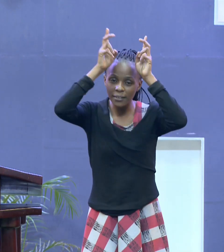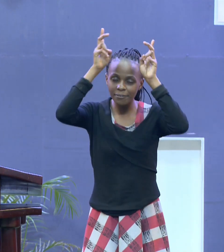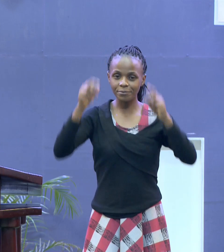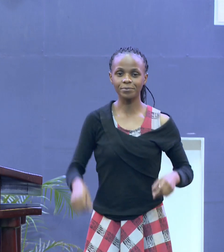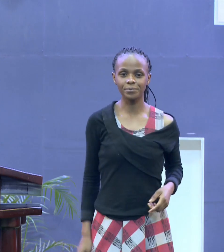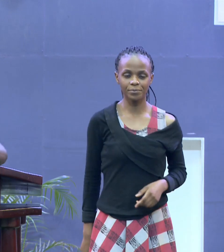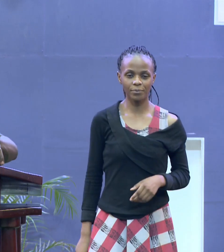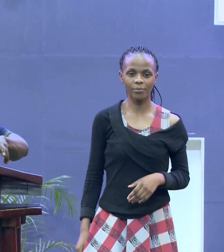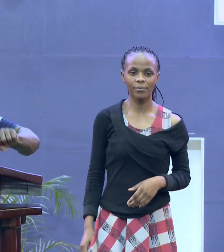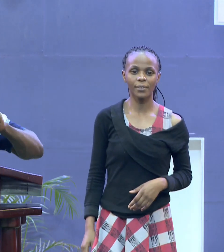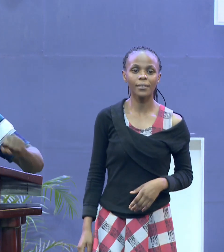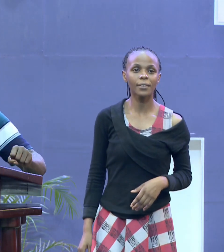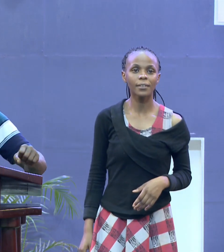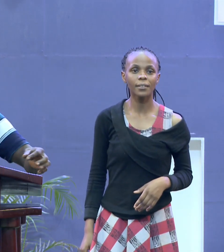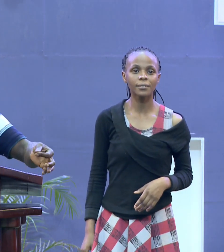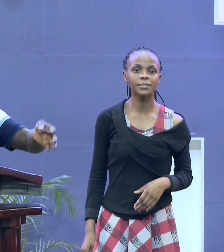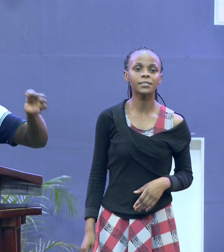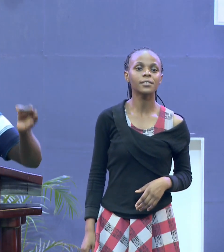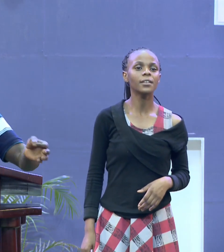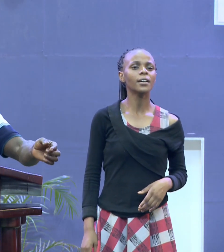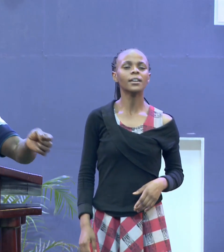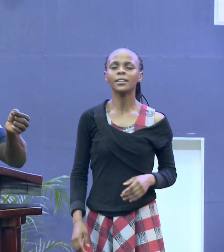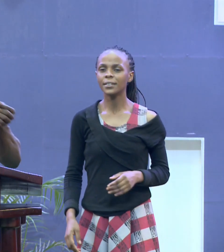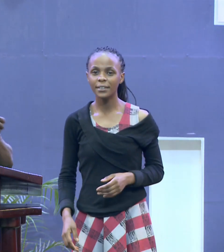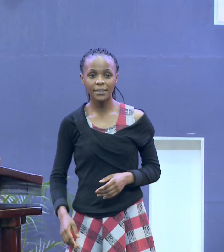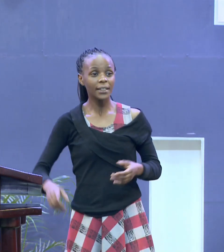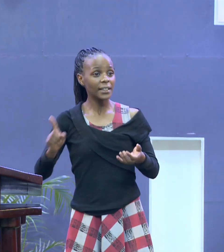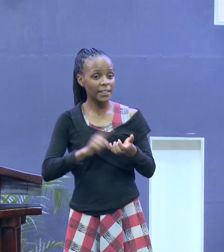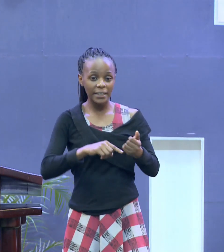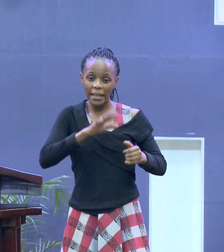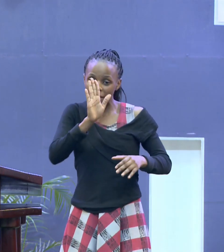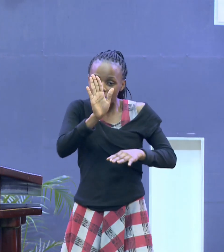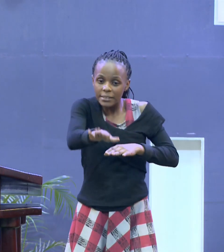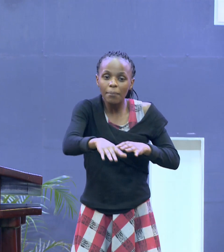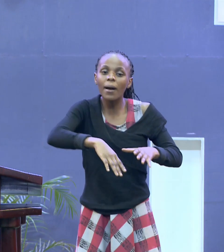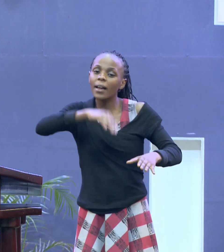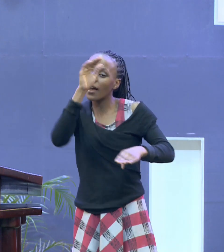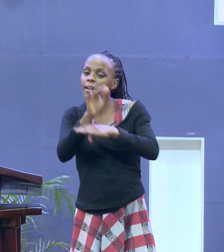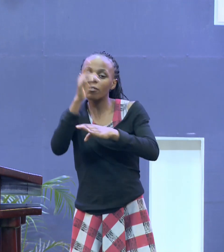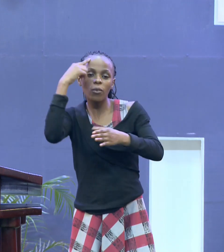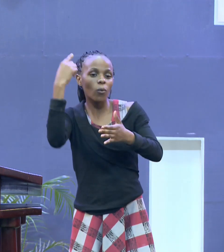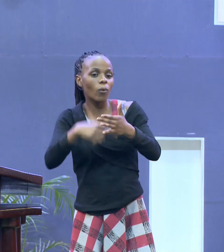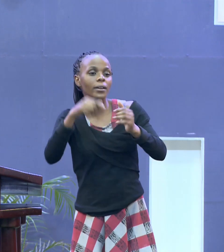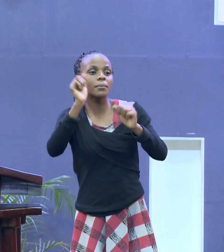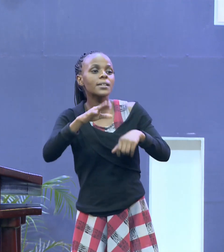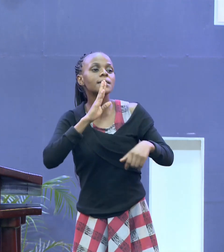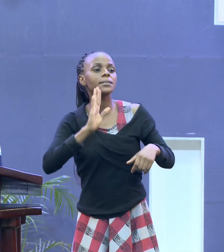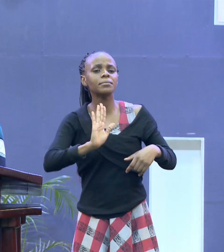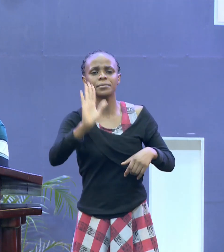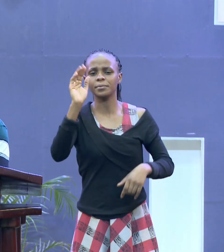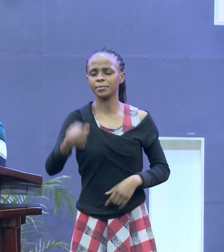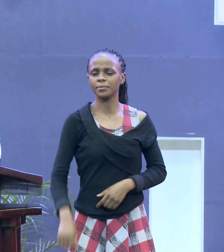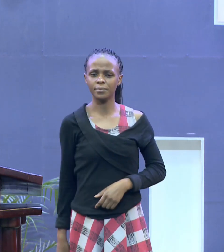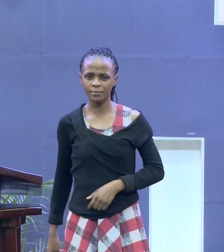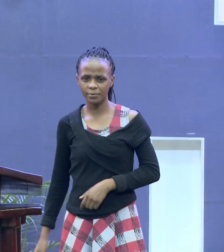n'oziyiza sitaani. You need to take a step and claim what belongs to you. Olina otwalayo eddaala n'osaba ebyo birina okuba ebibyo.